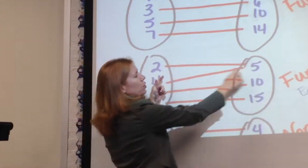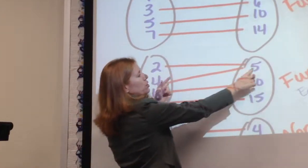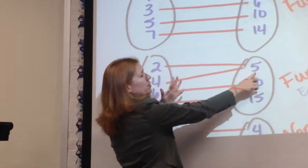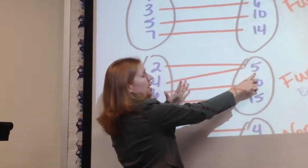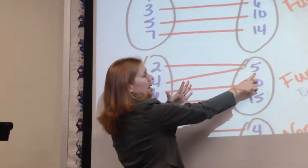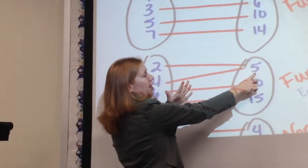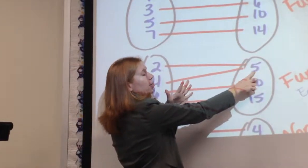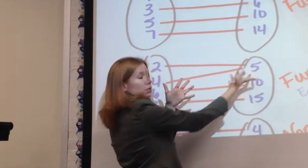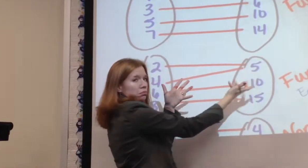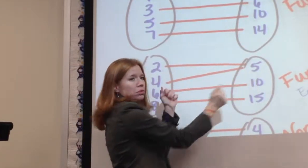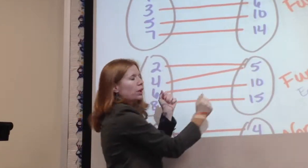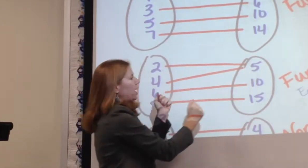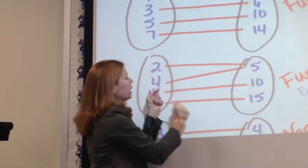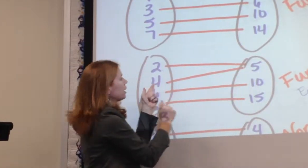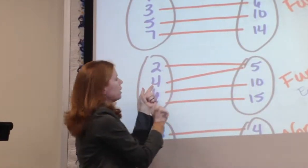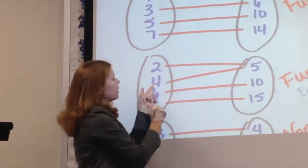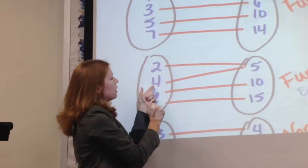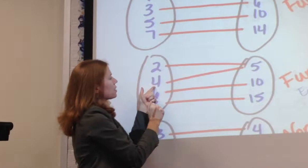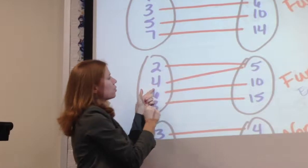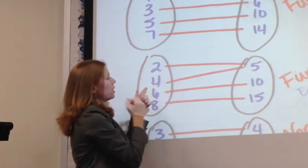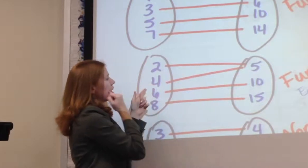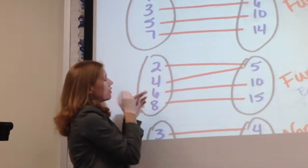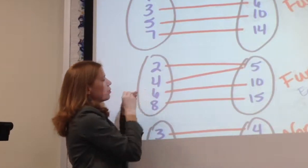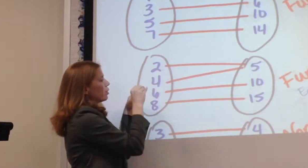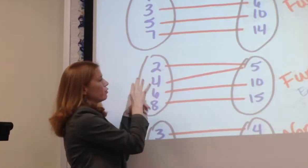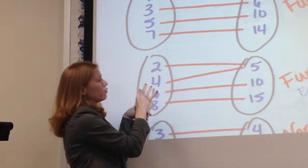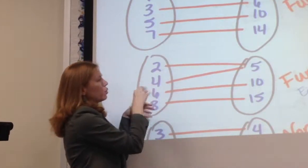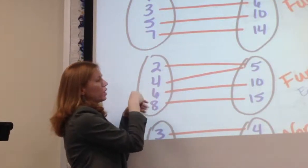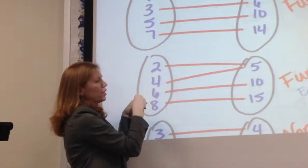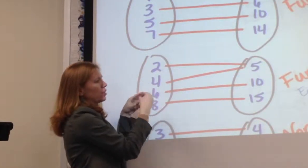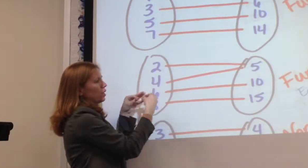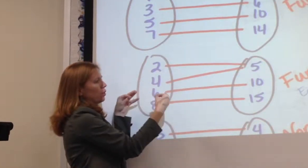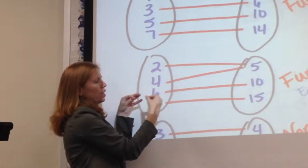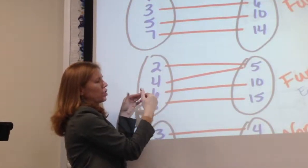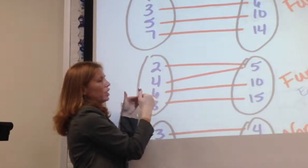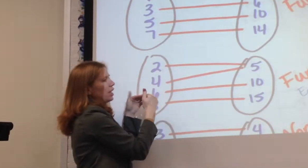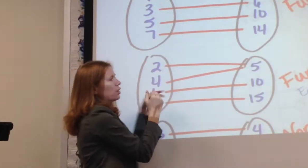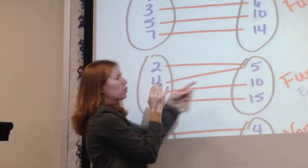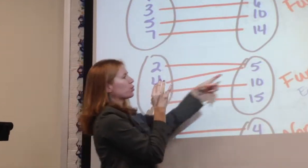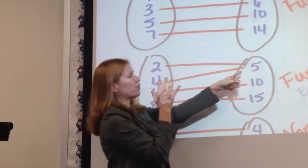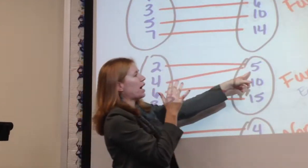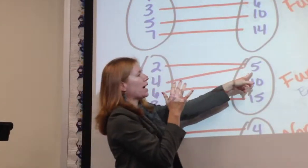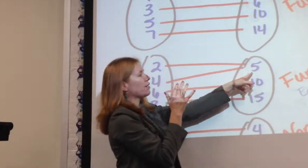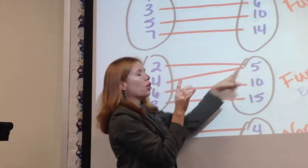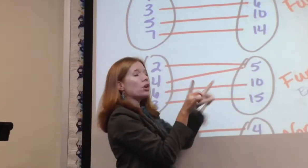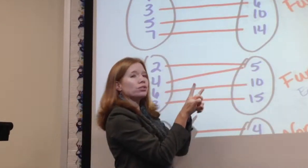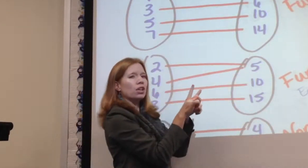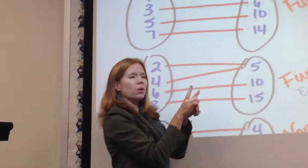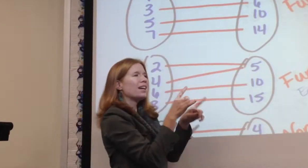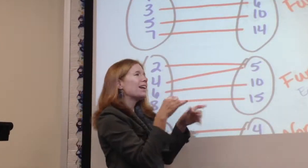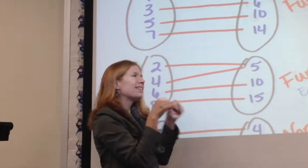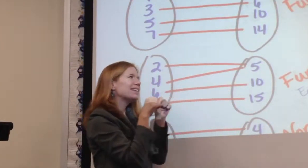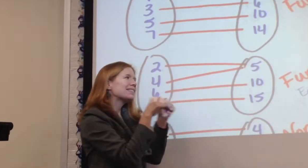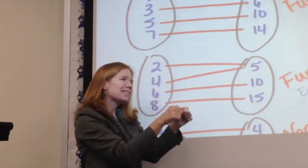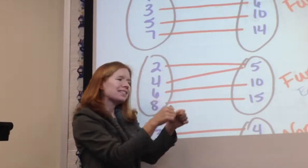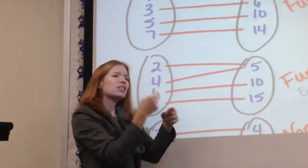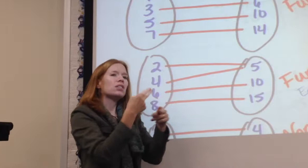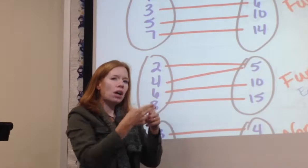equals 5, okay? This one, if I put 4 into the equation and it equals 5 also. This is still